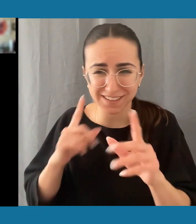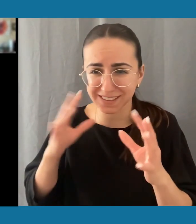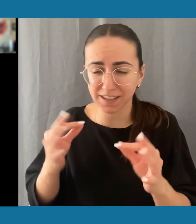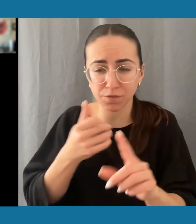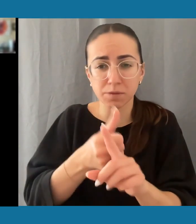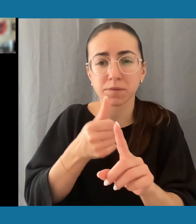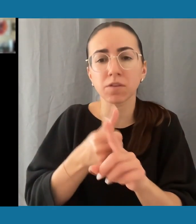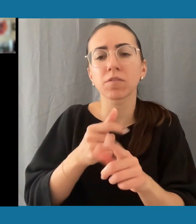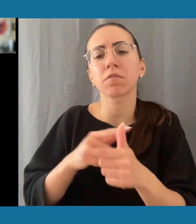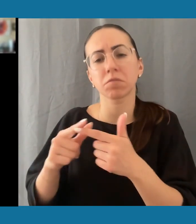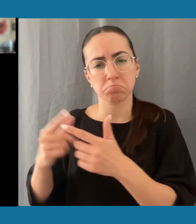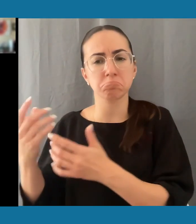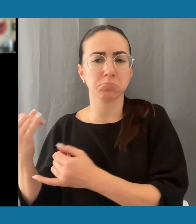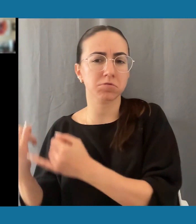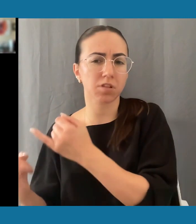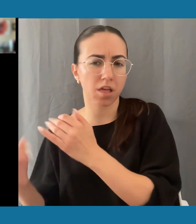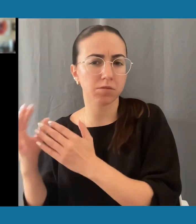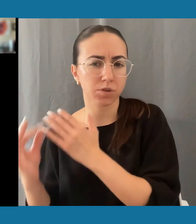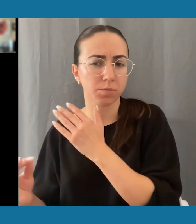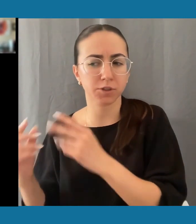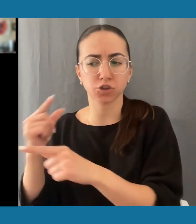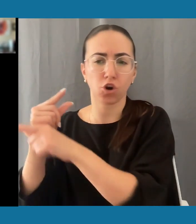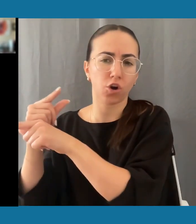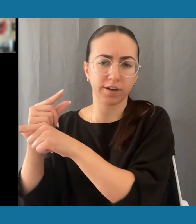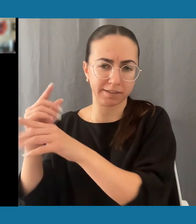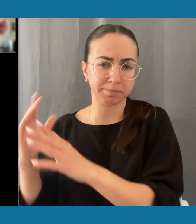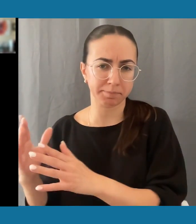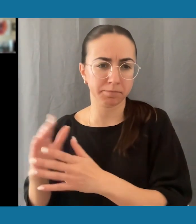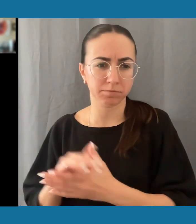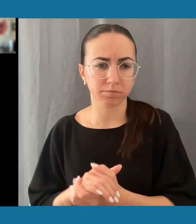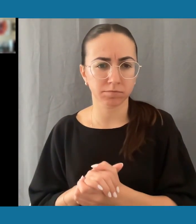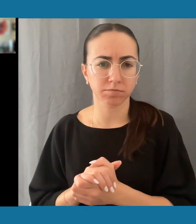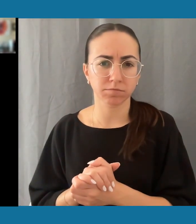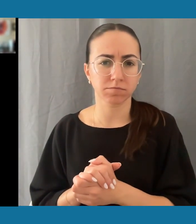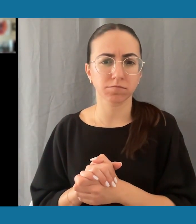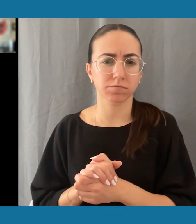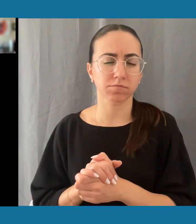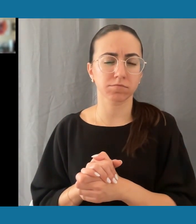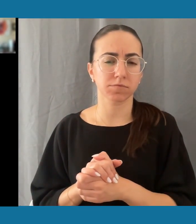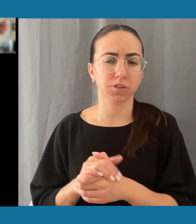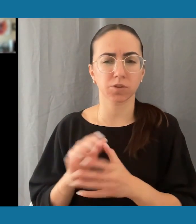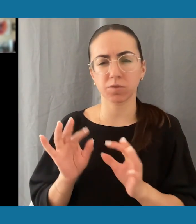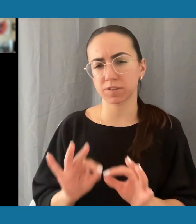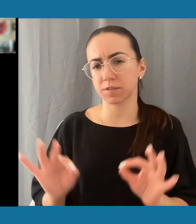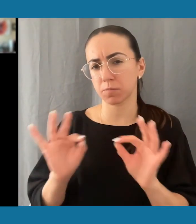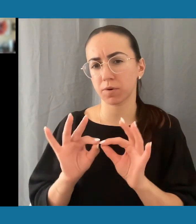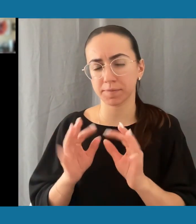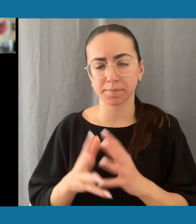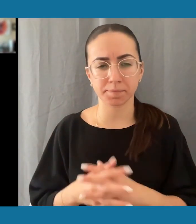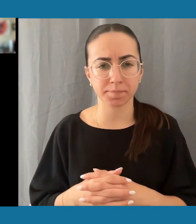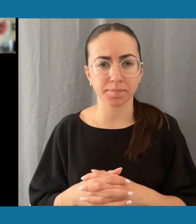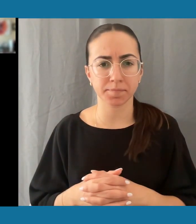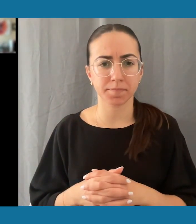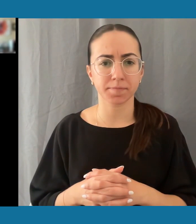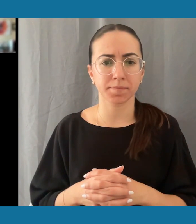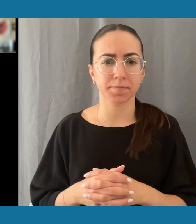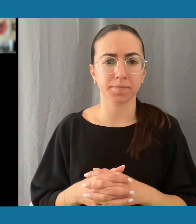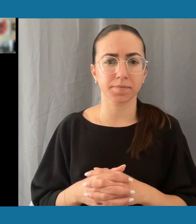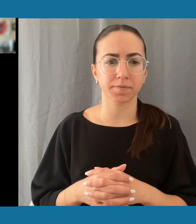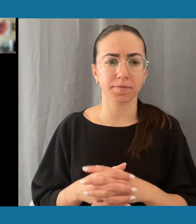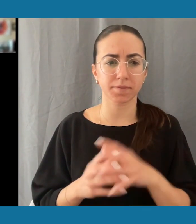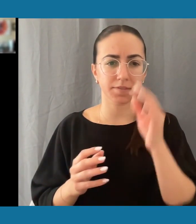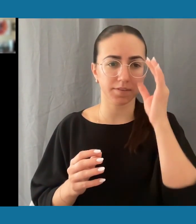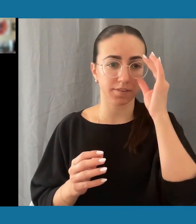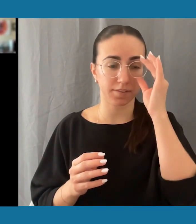of members of the UN have either terminated their guardianship laws. Some